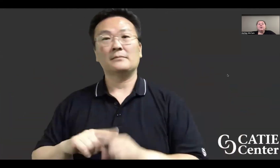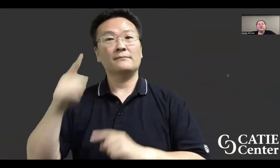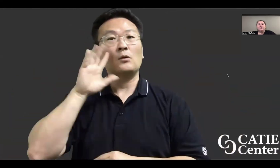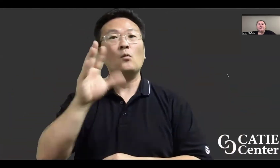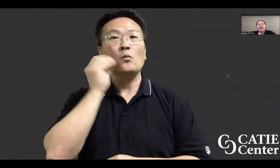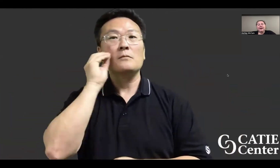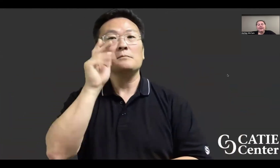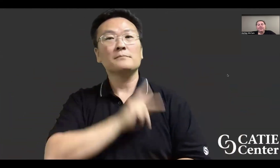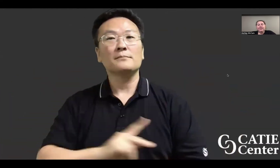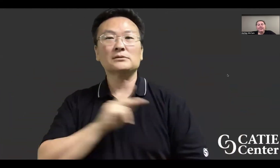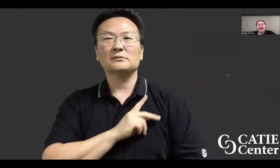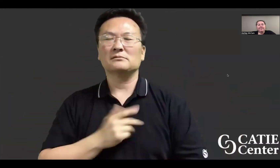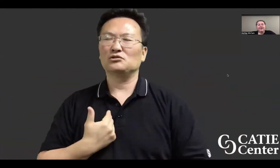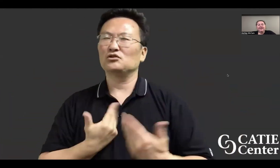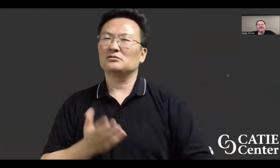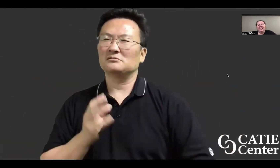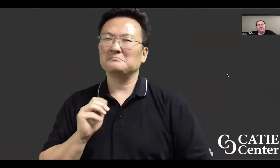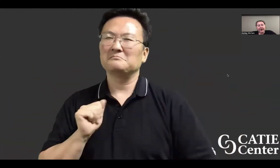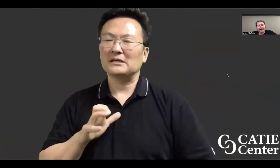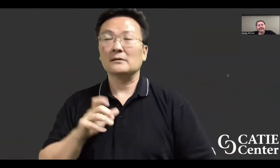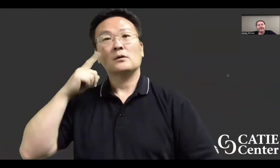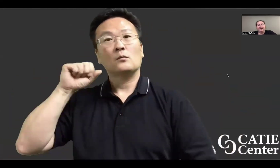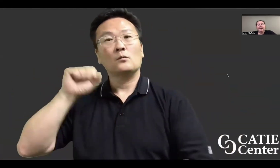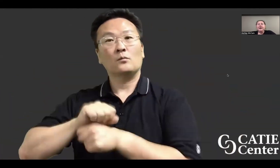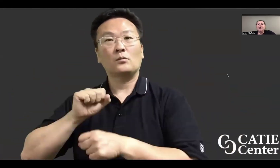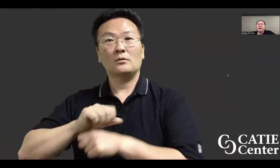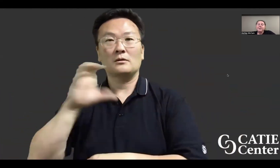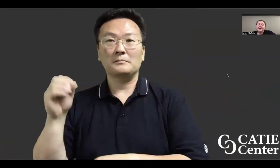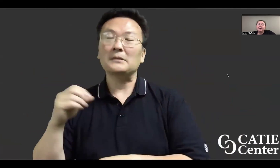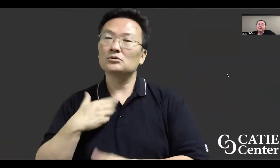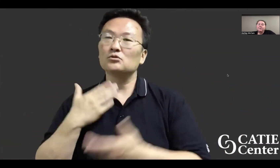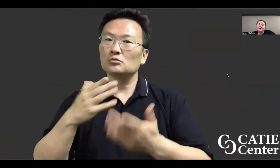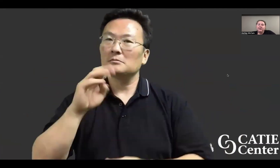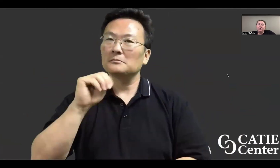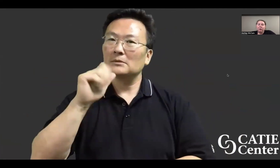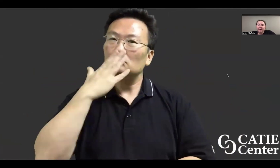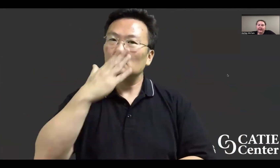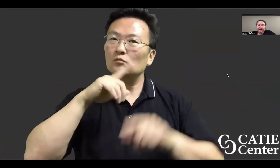which is one negative with Mac because then you can't necessarily update it to fit your needs.